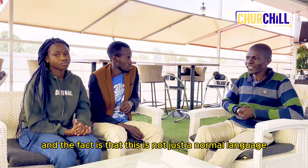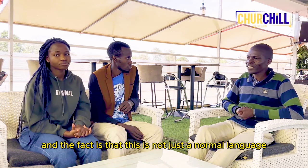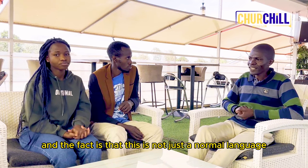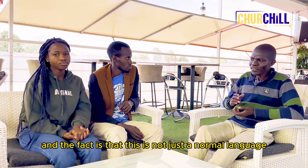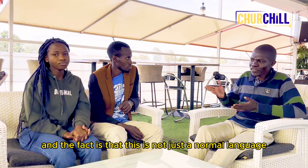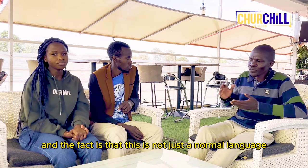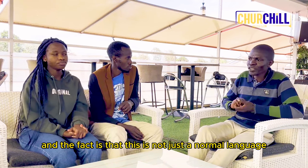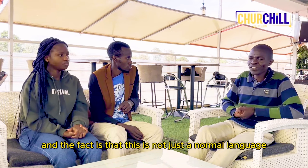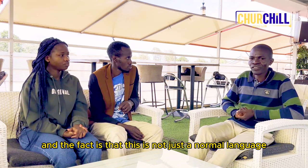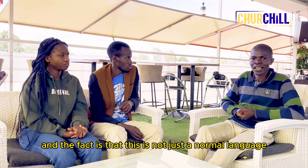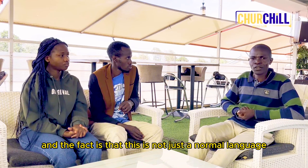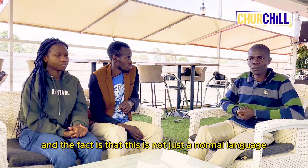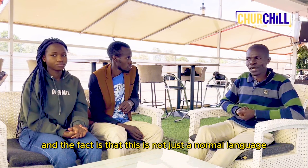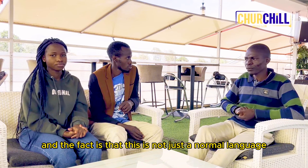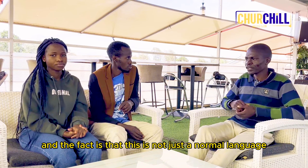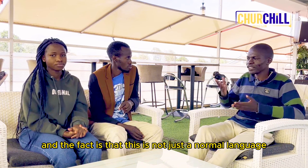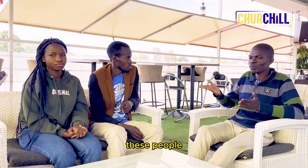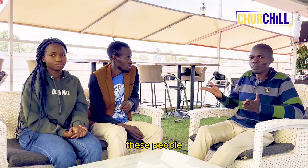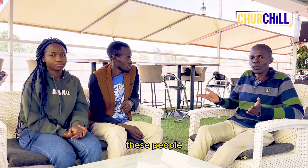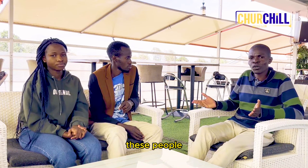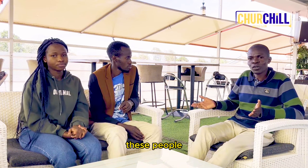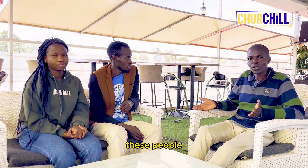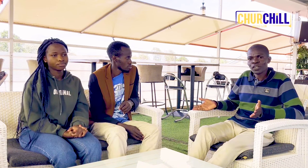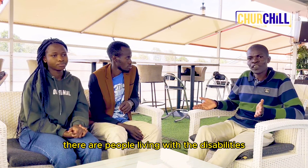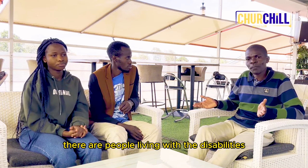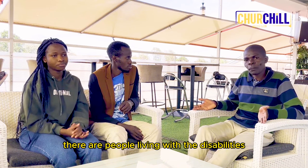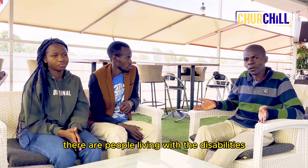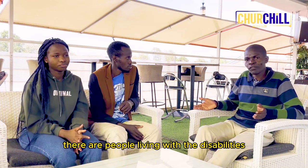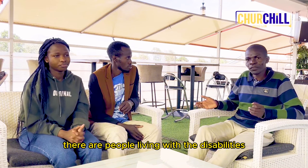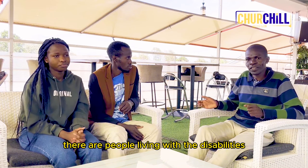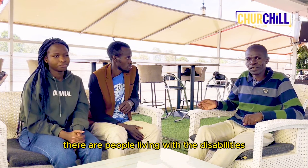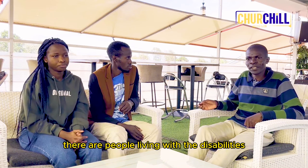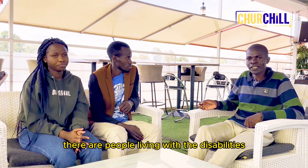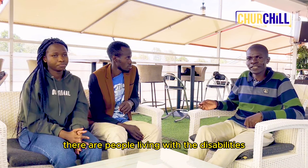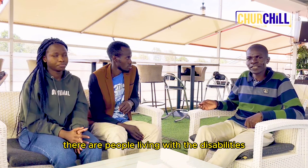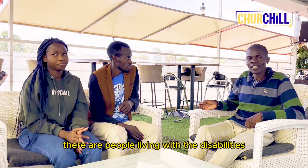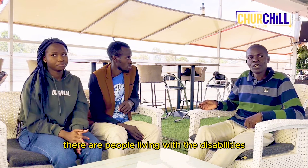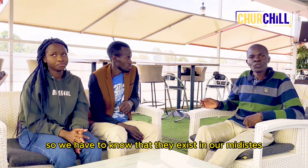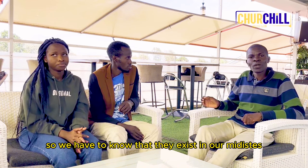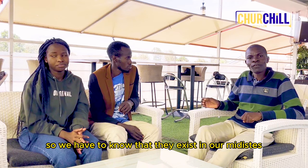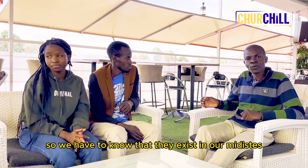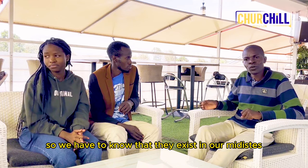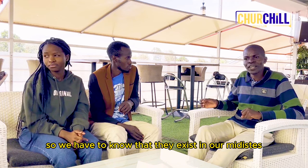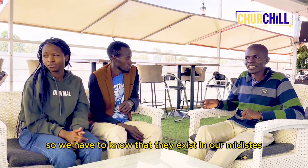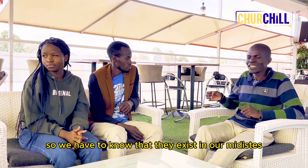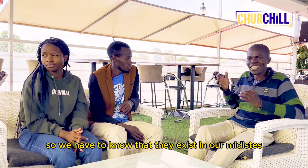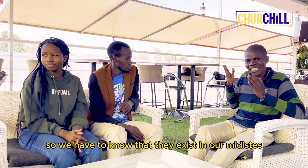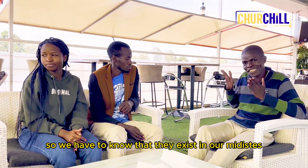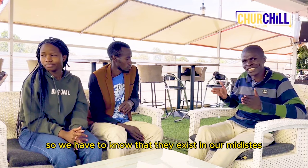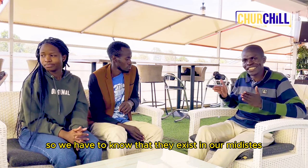that this is not just a normal language. These people, they are people living with disabilities. So we have to know that they exist